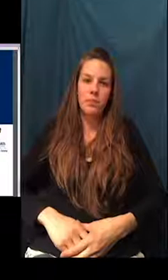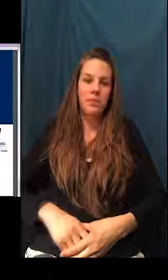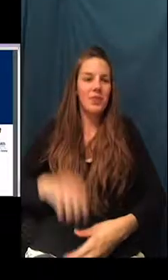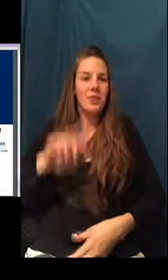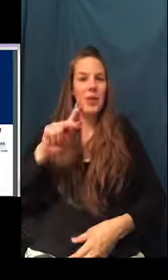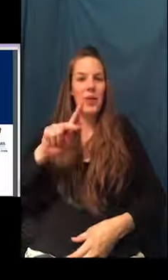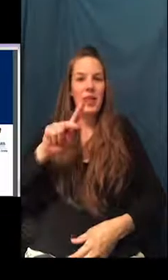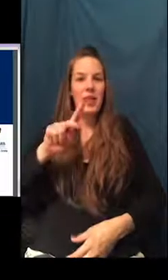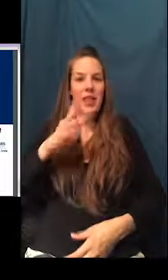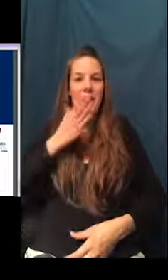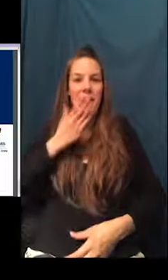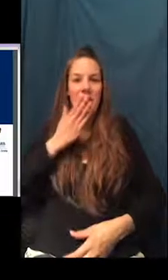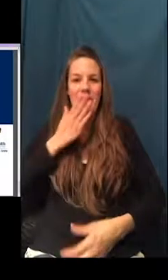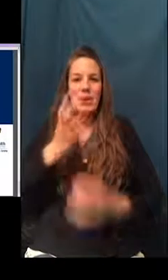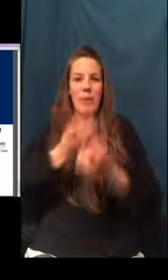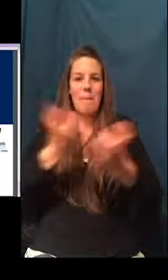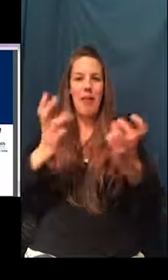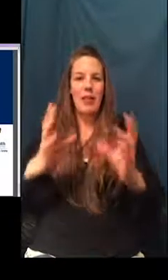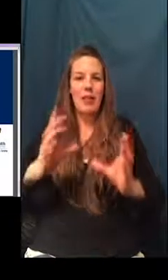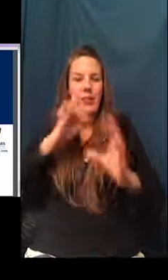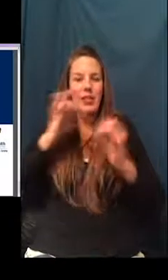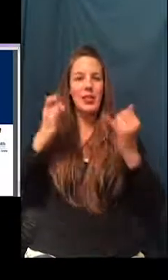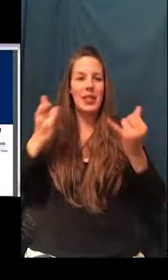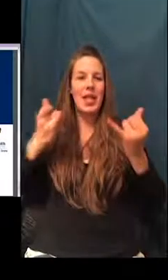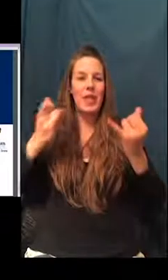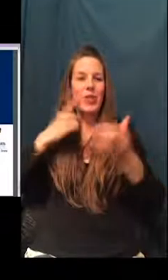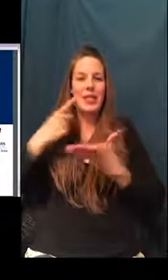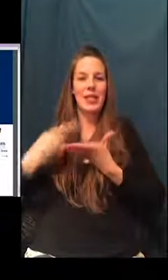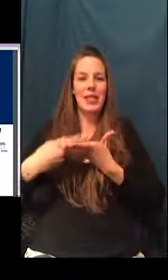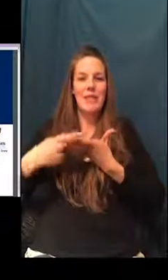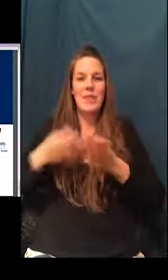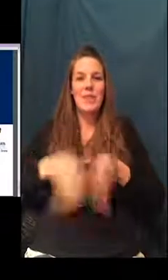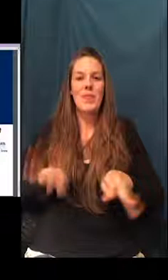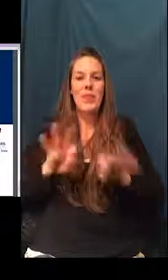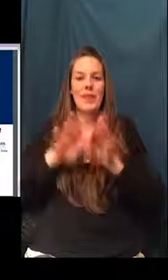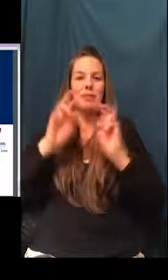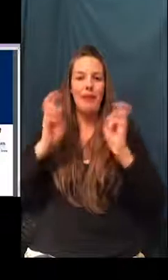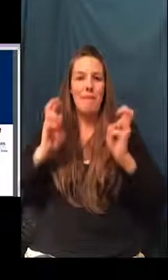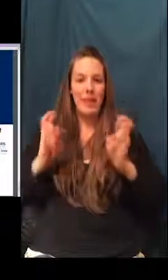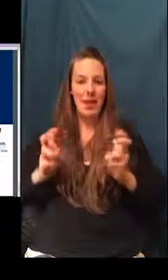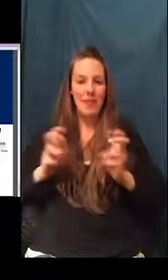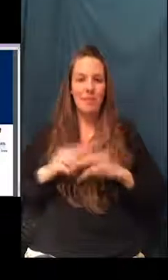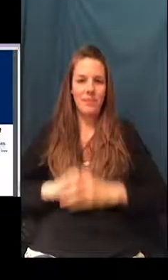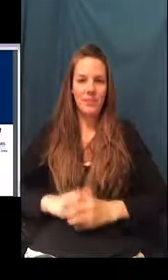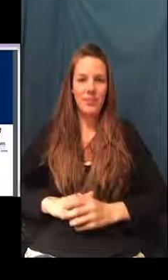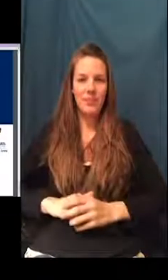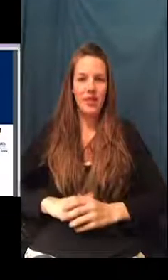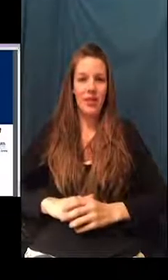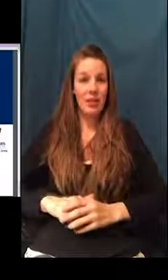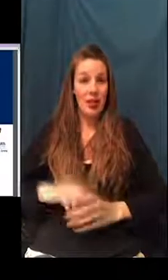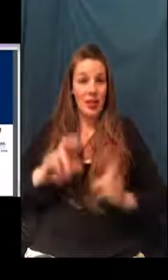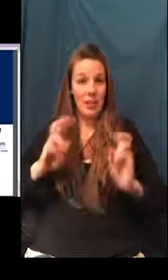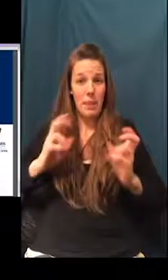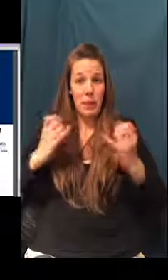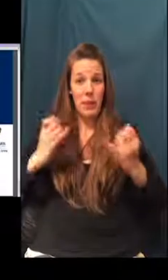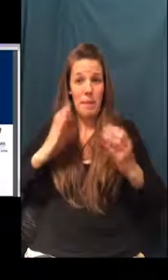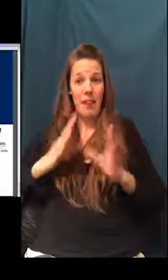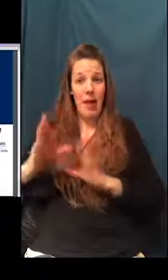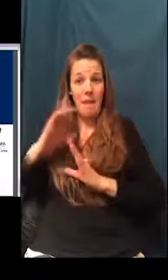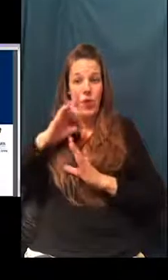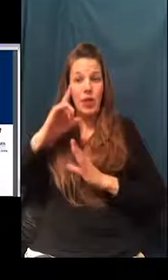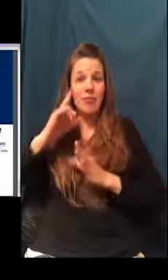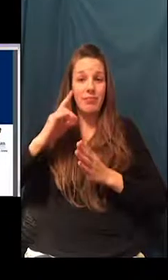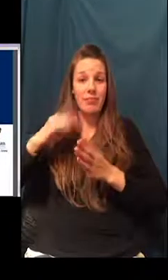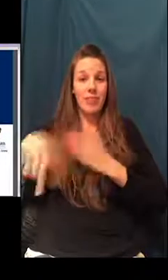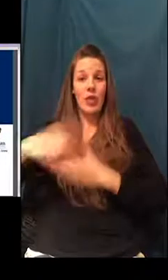You're good. Thank you to our panelists for today for discussing this very important topic. The topic that we have planned for